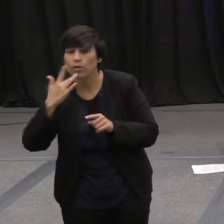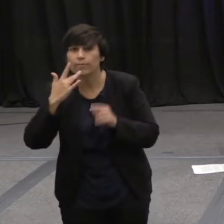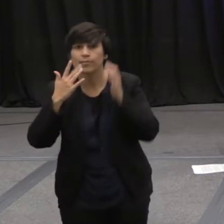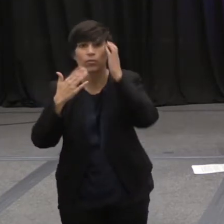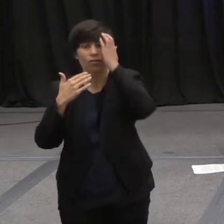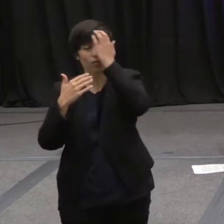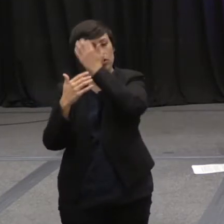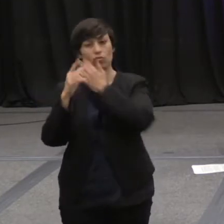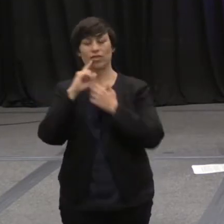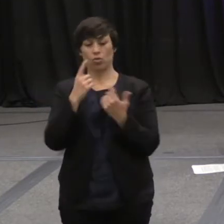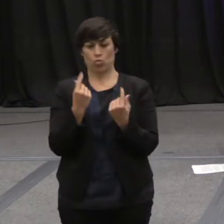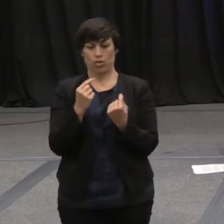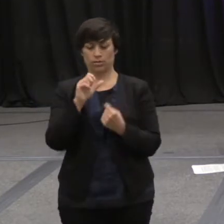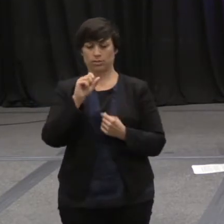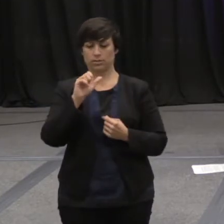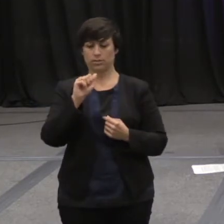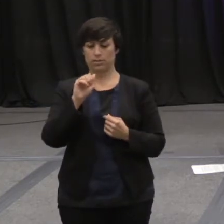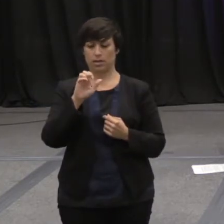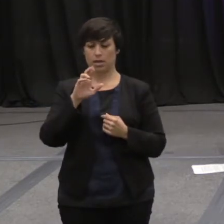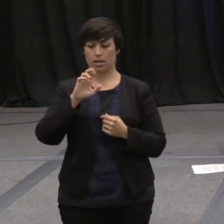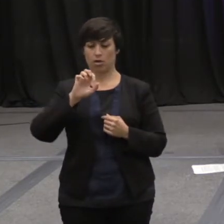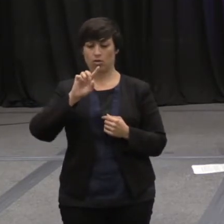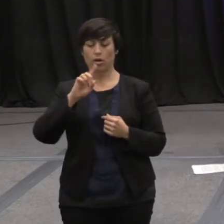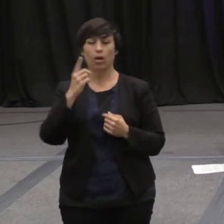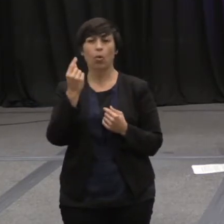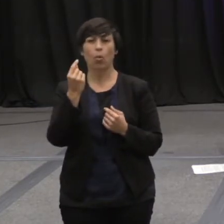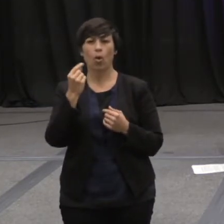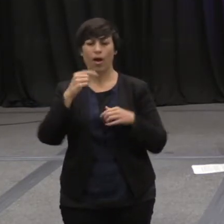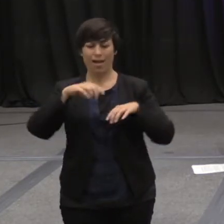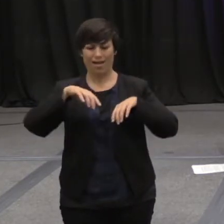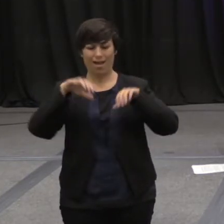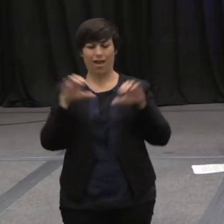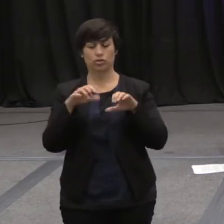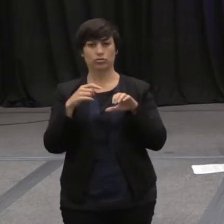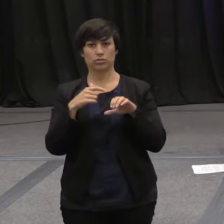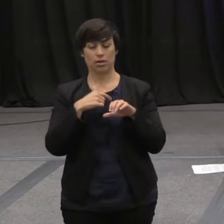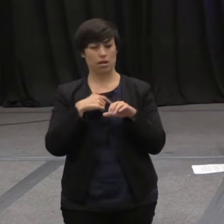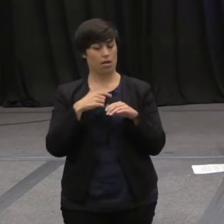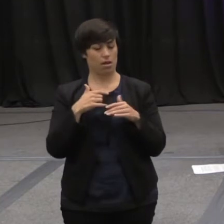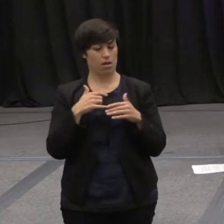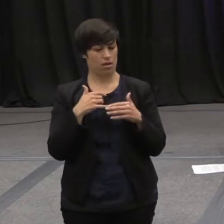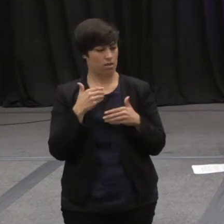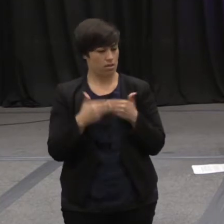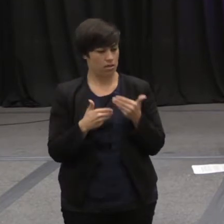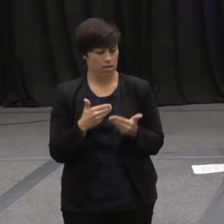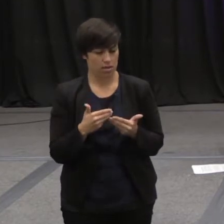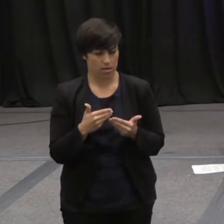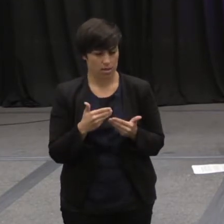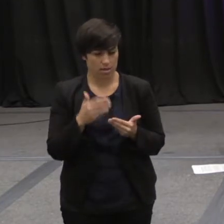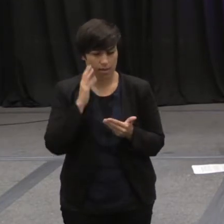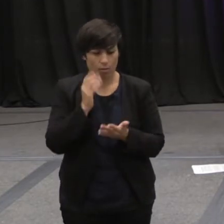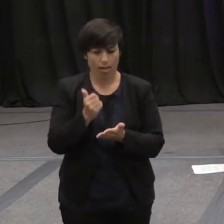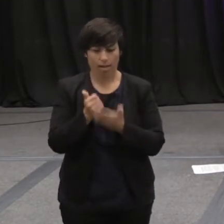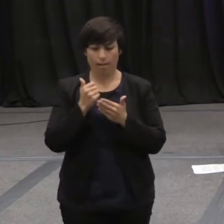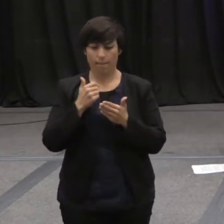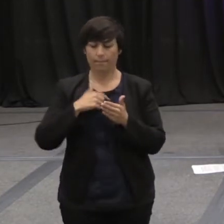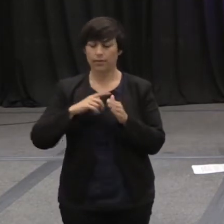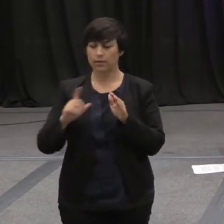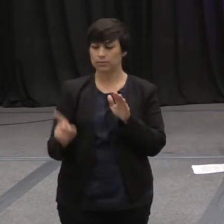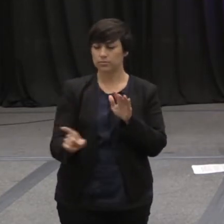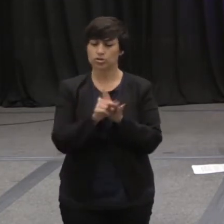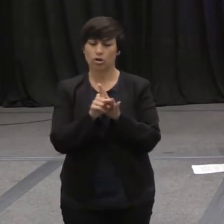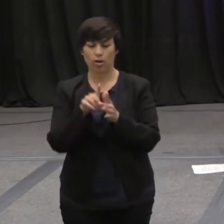sacred to me. What actions can I take that help me show up here?